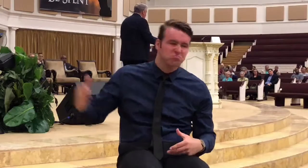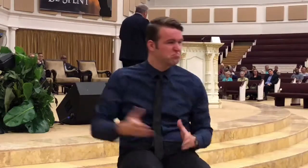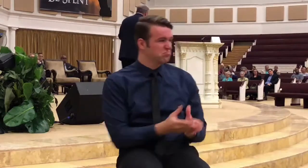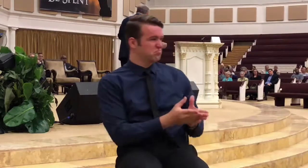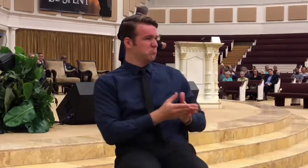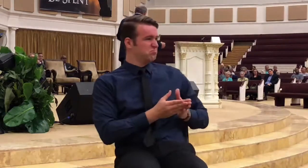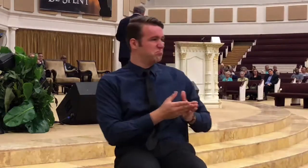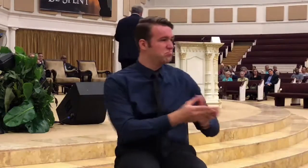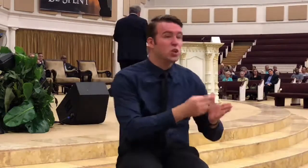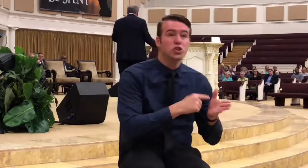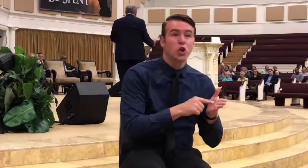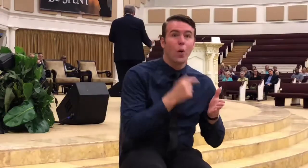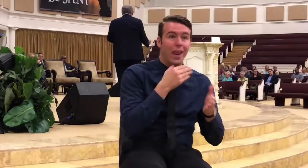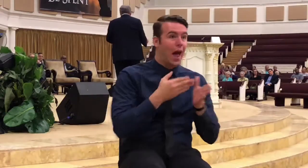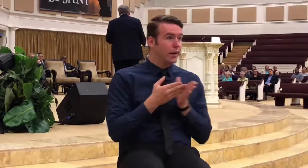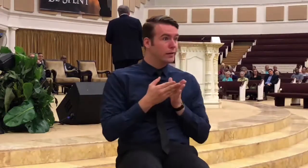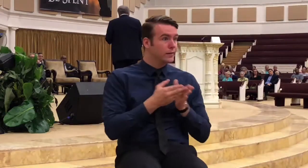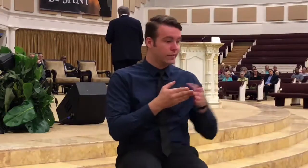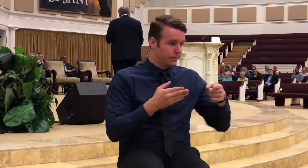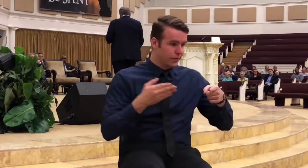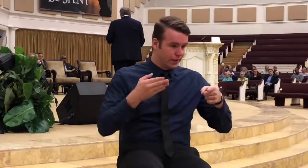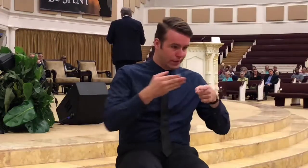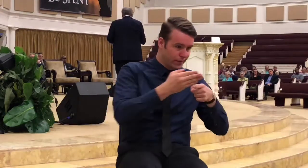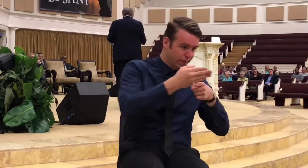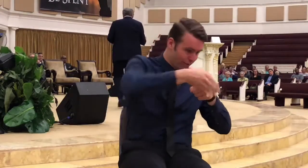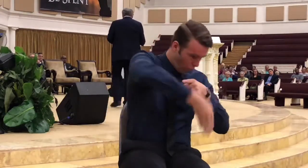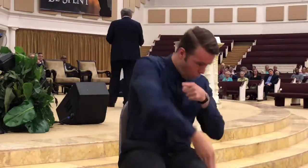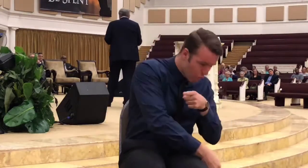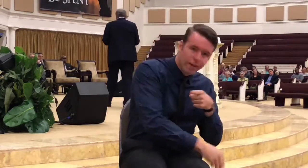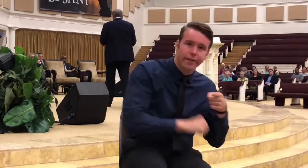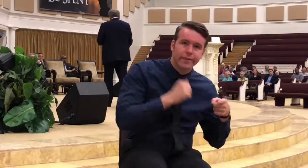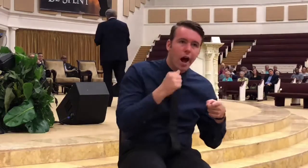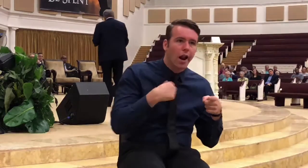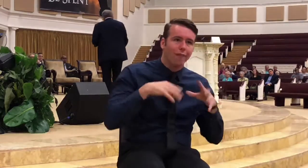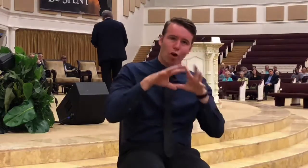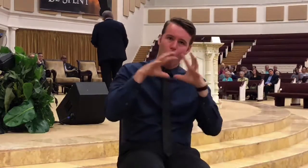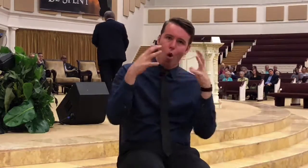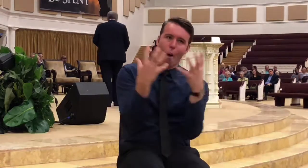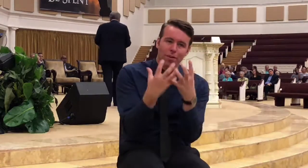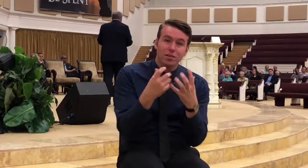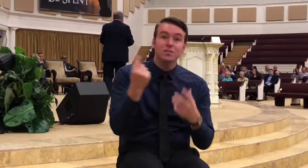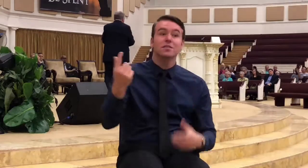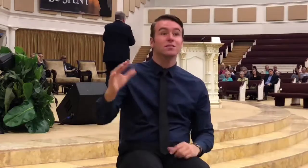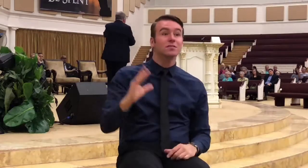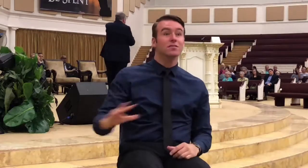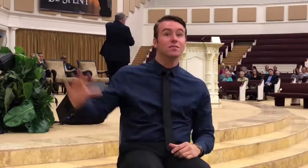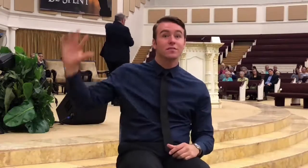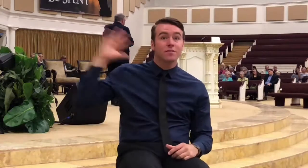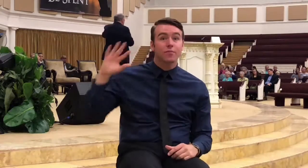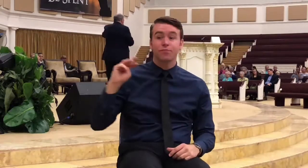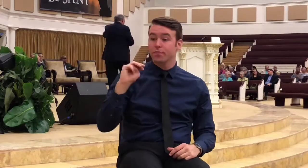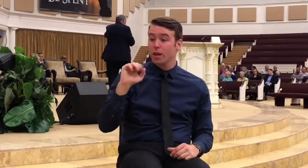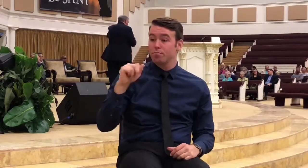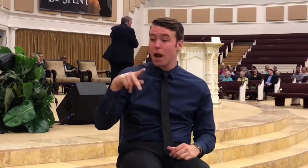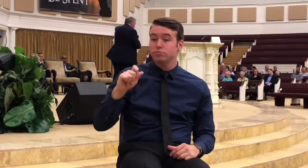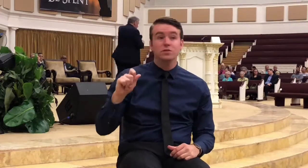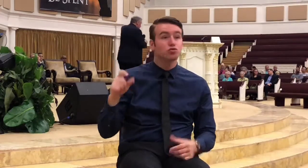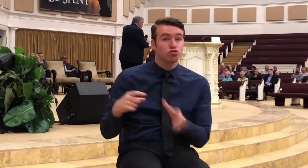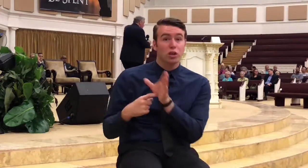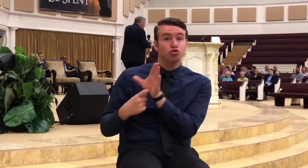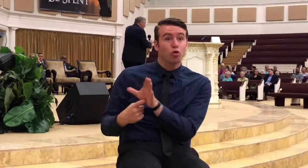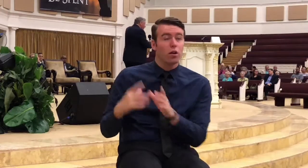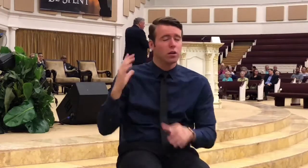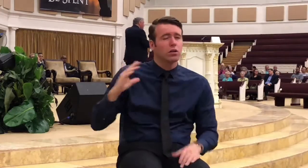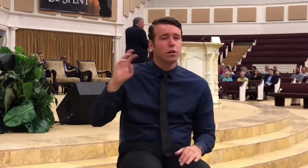in all the maps of that day, and I've looked at those maps, in all the maps of that day, when you went out so far into the